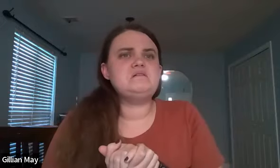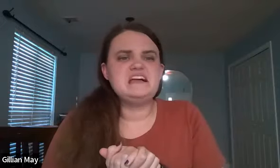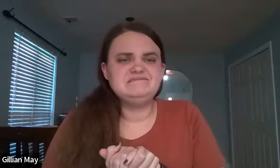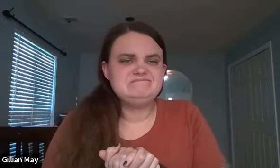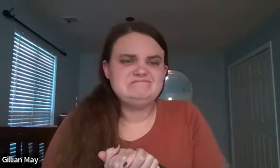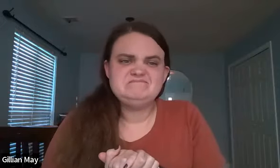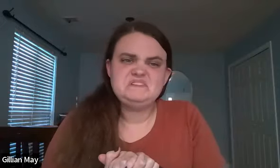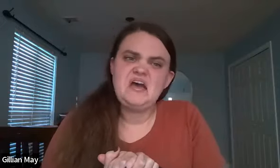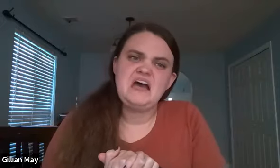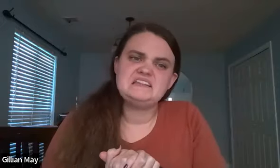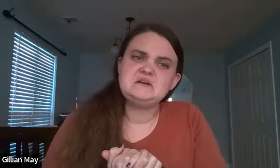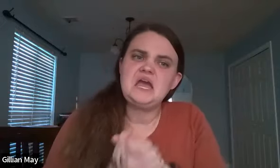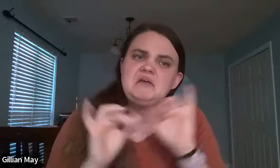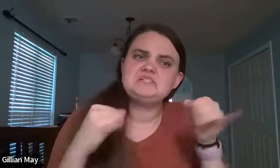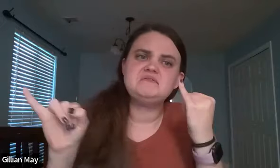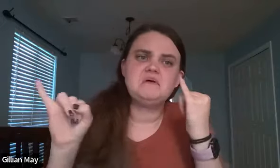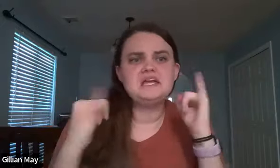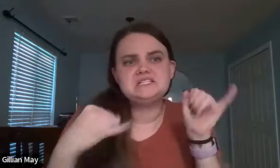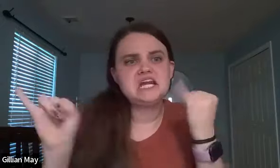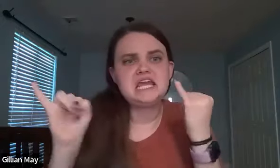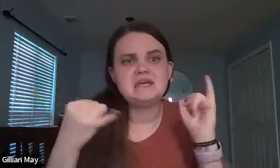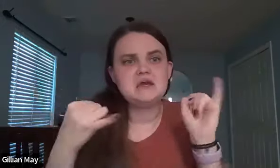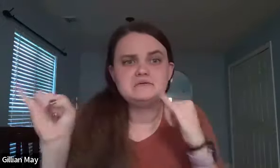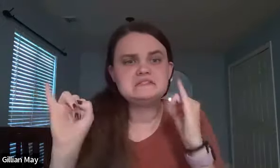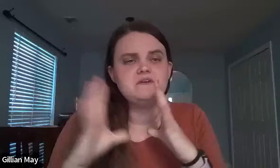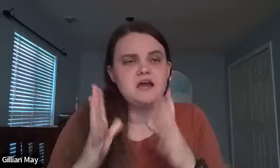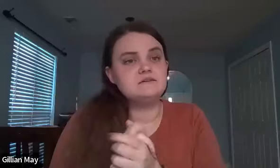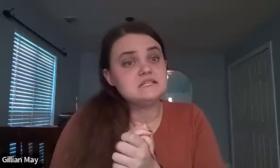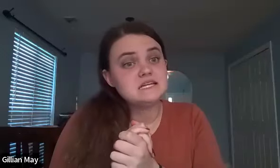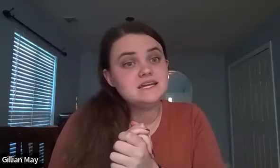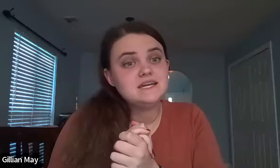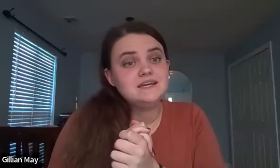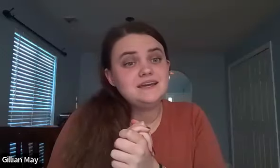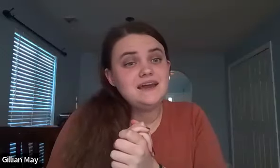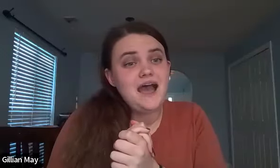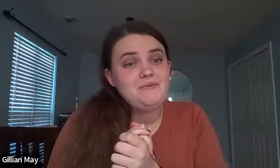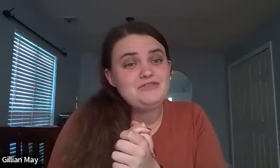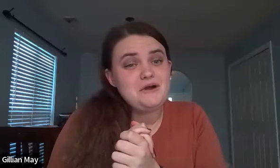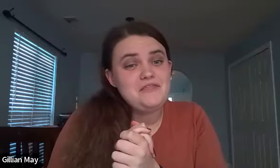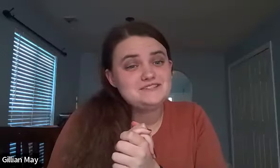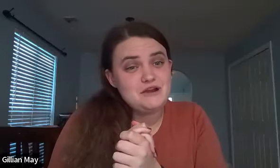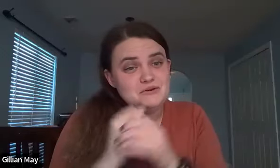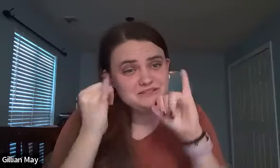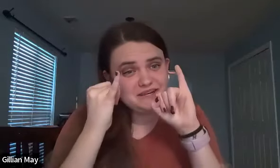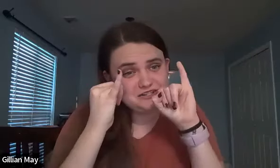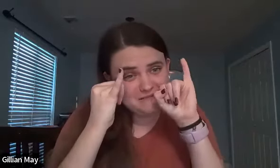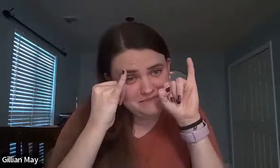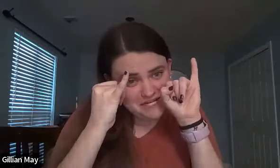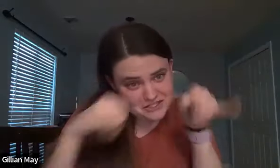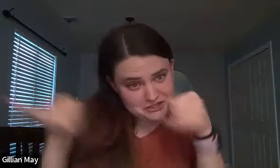were like, "Nah, it's okay. Whichever way your J goes, it's fine." I was like, I went through all that trouble to make sure I made my J's